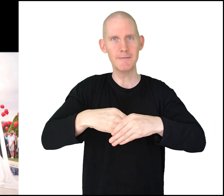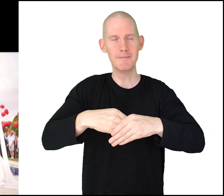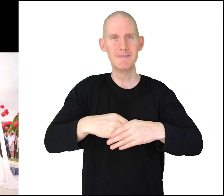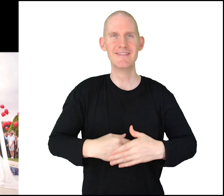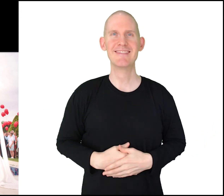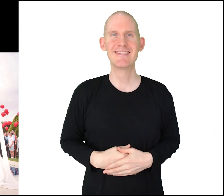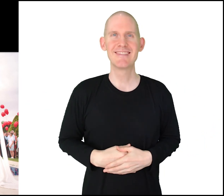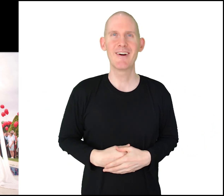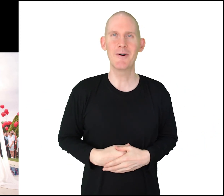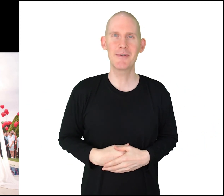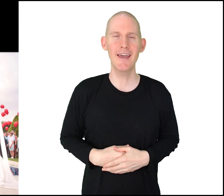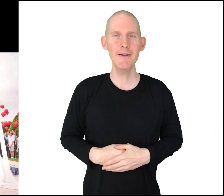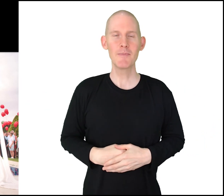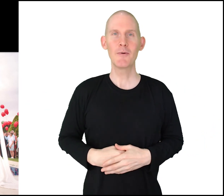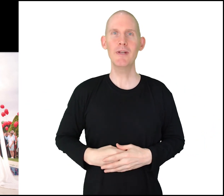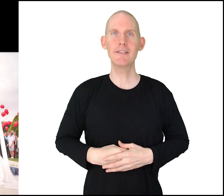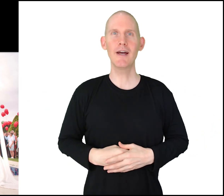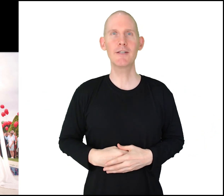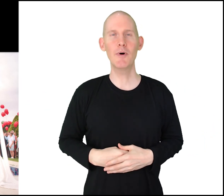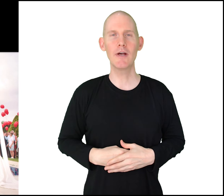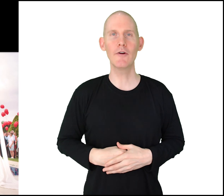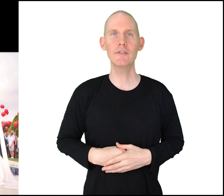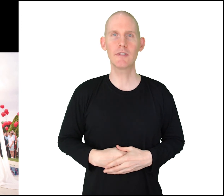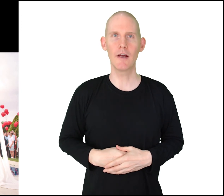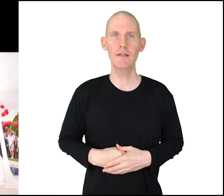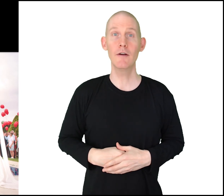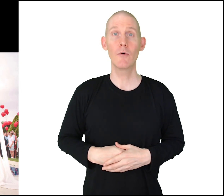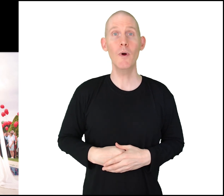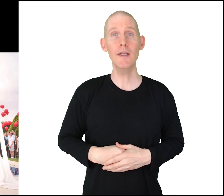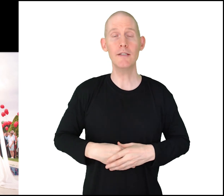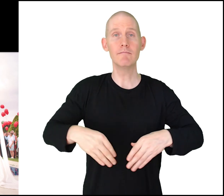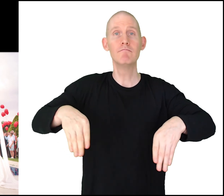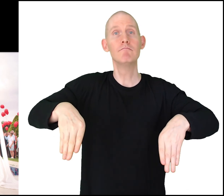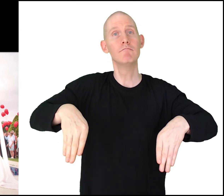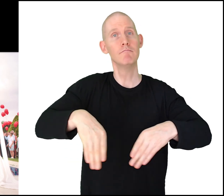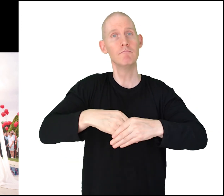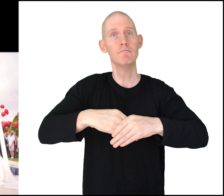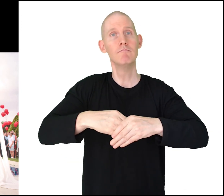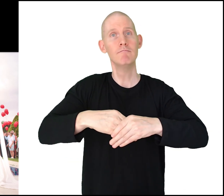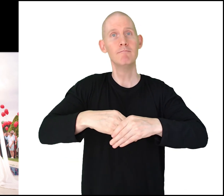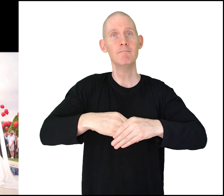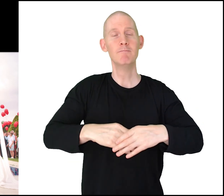Wedding. Okay, we just talked about how to sign wedding.